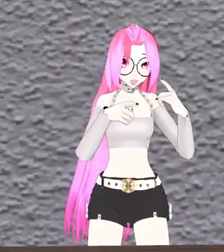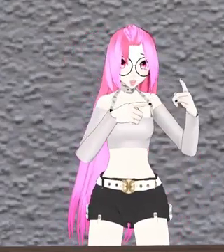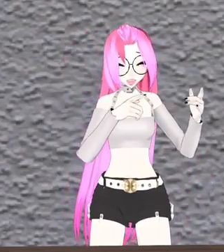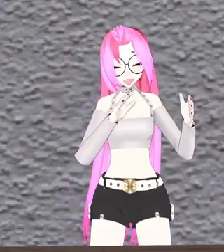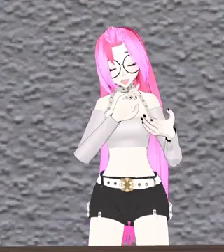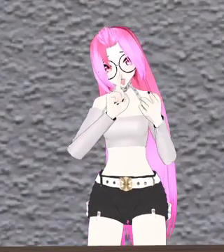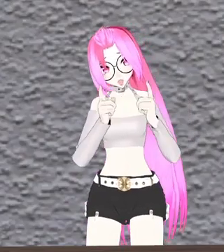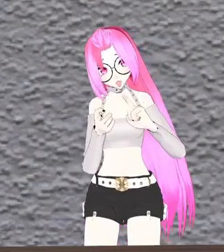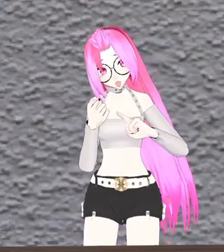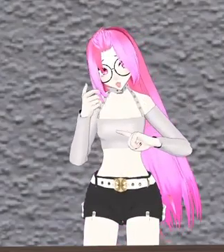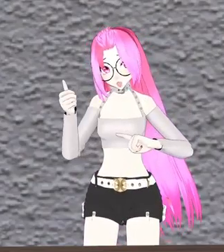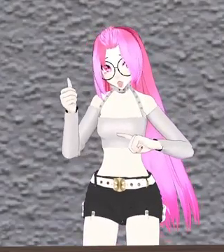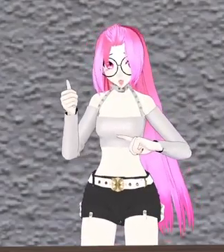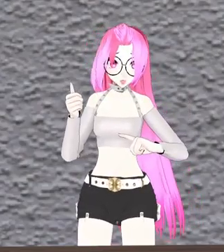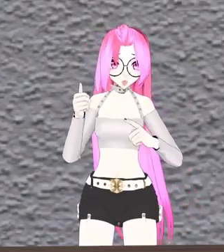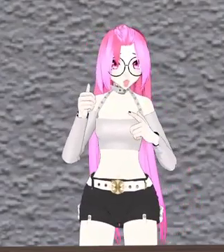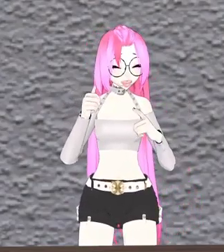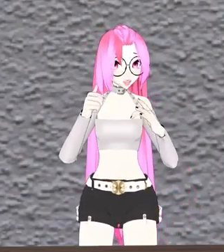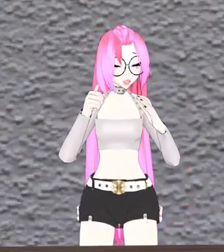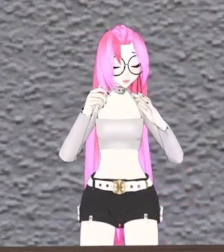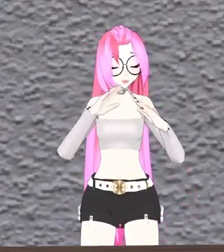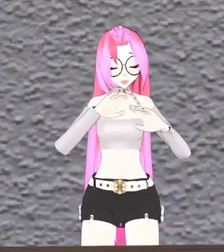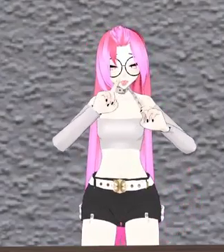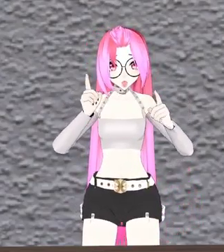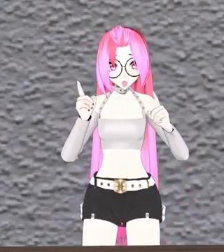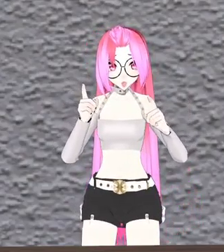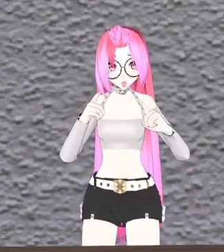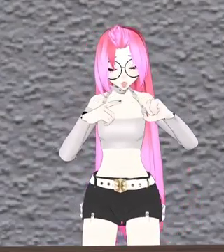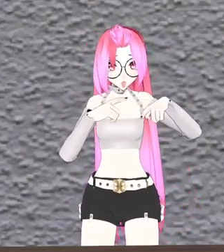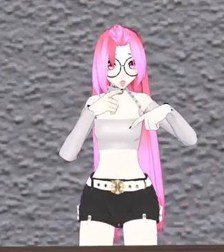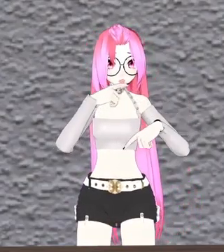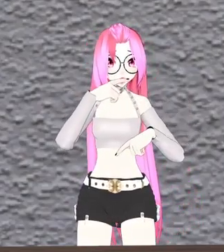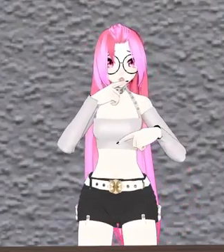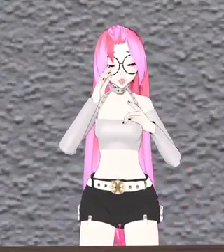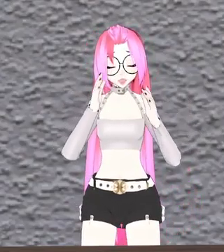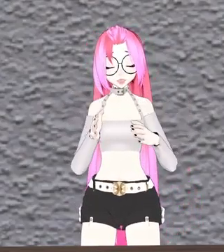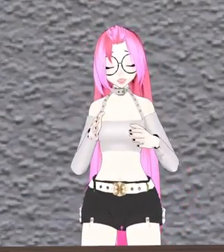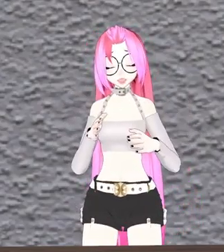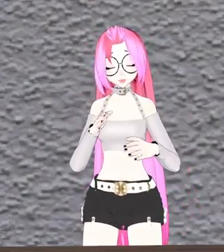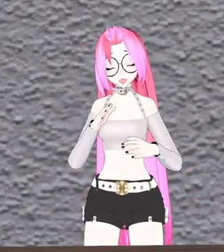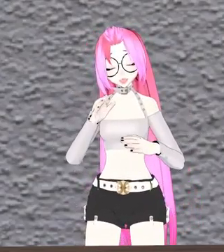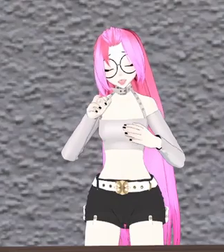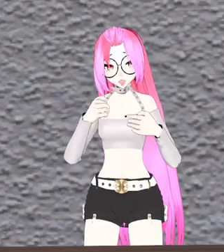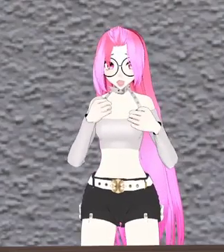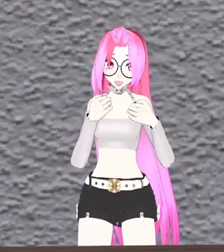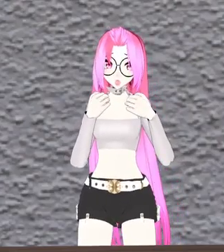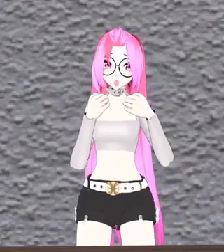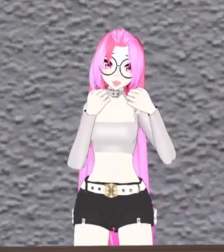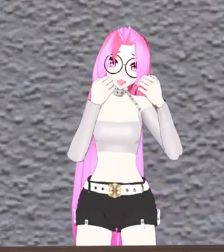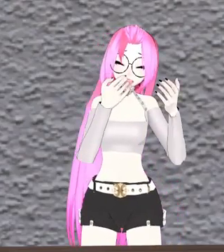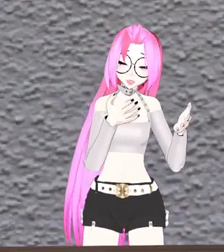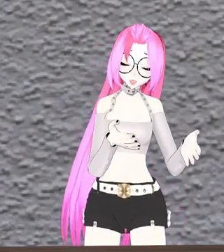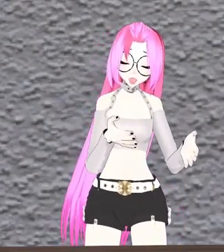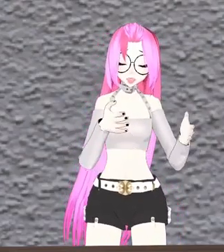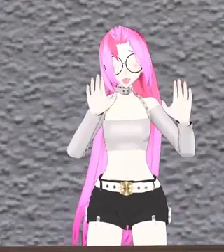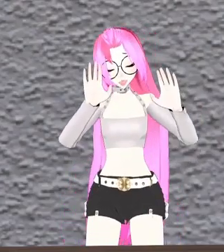somebody else or change it for himself. But when it comes to hearing people, it just comes down to being offered one, and you